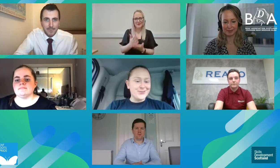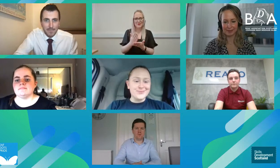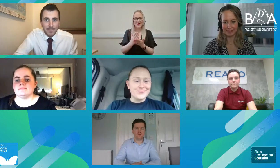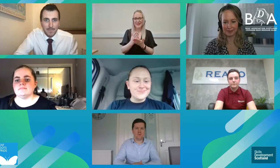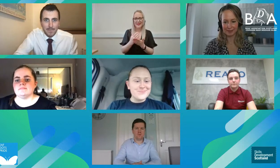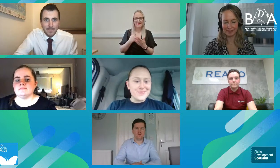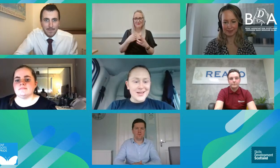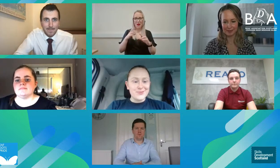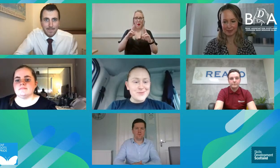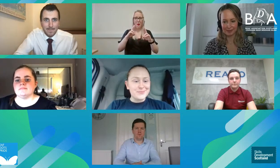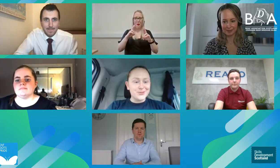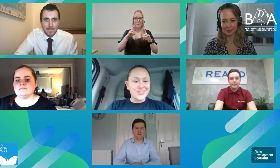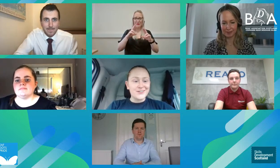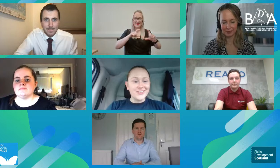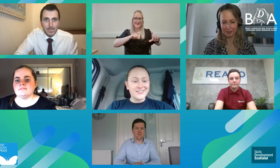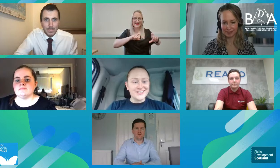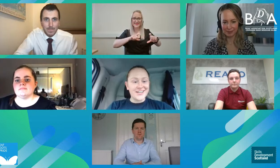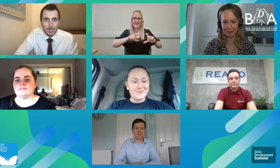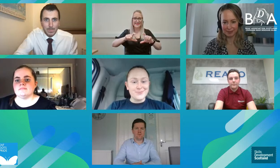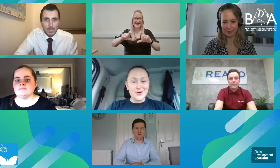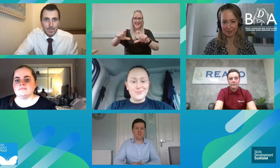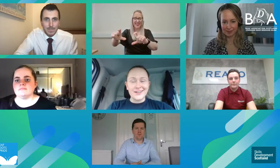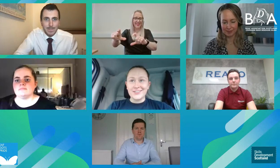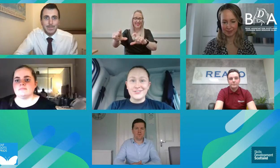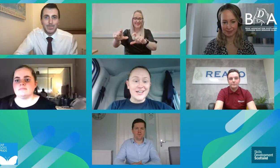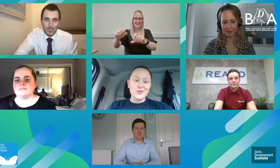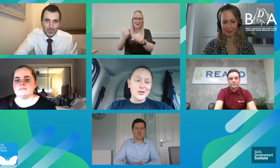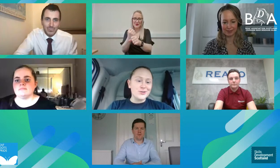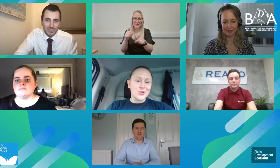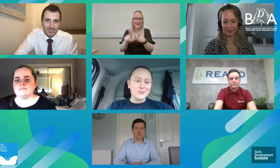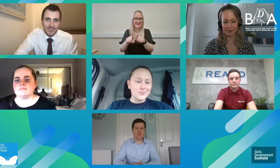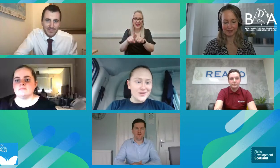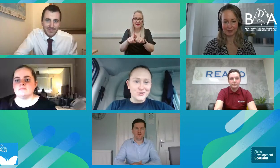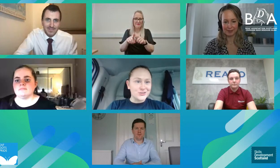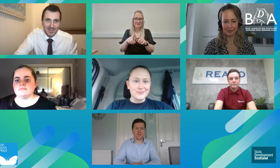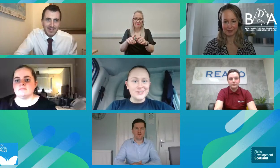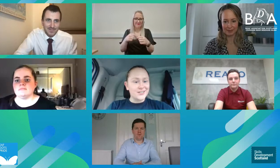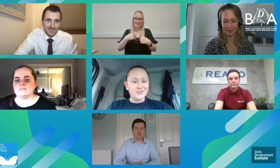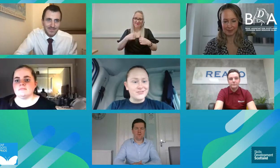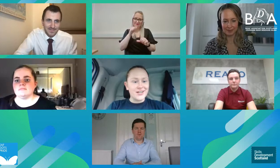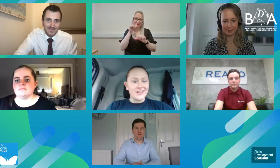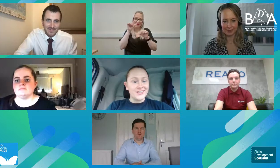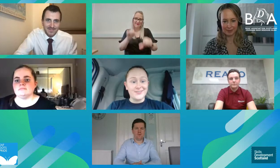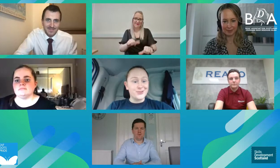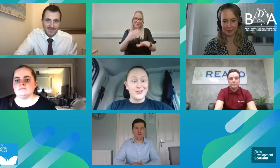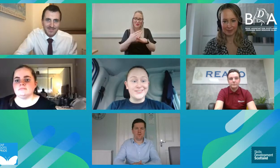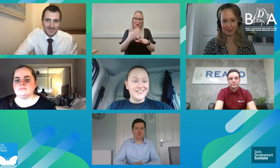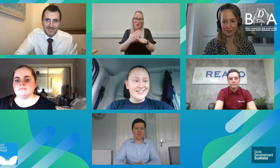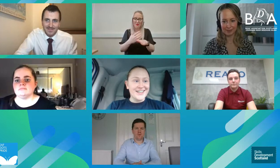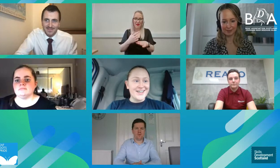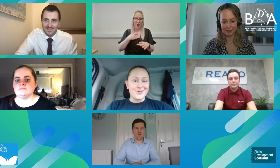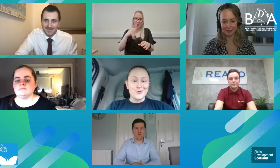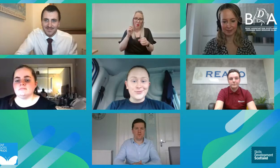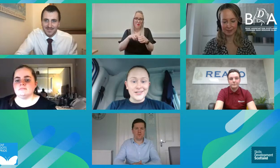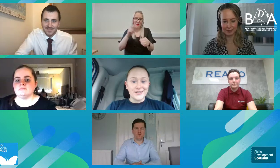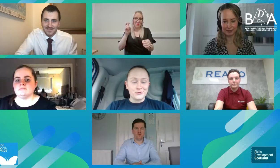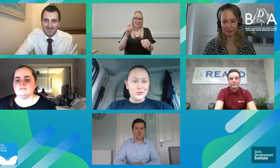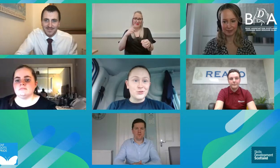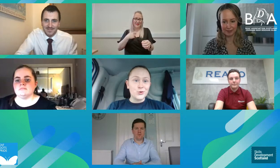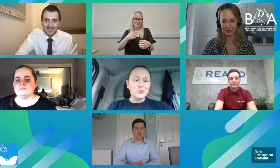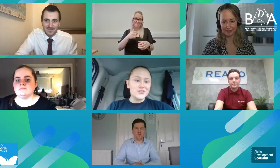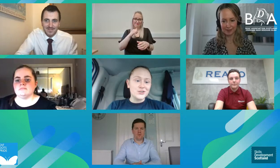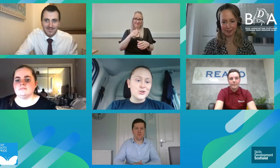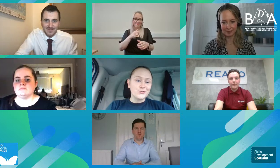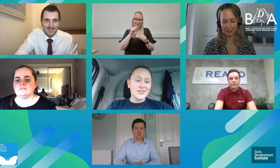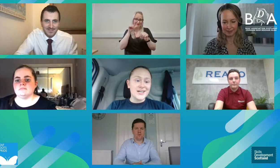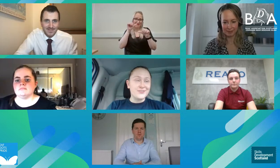build, giving people service for broadband. I really enjoy my job. I don't see myself leaving anytime soon. Hopefully